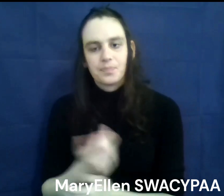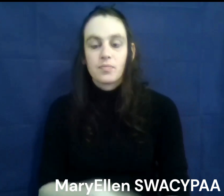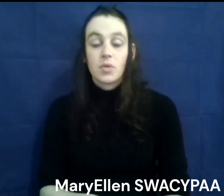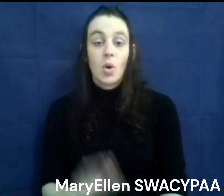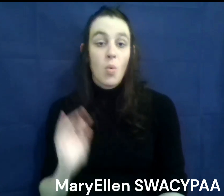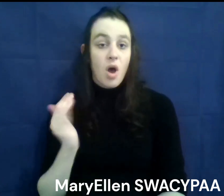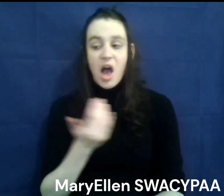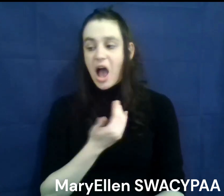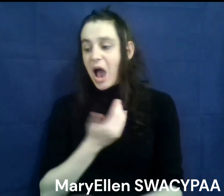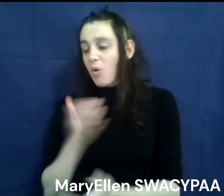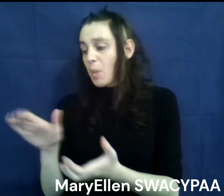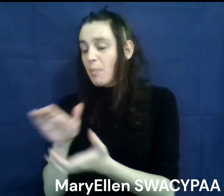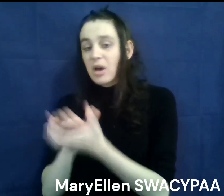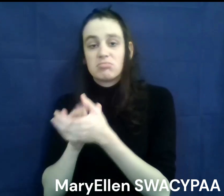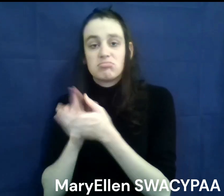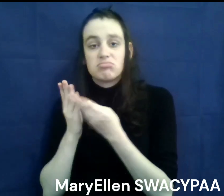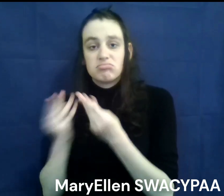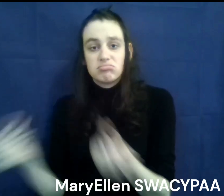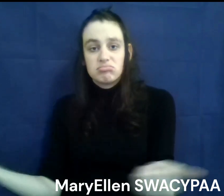marriage dissolved, right?